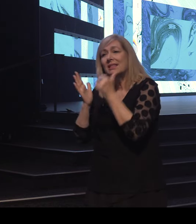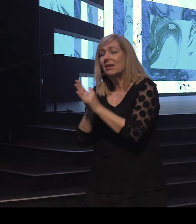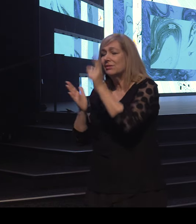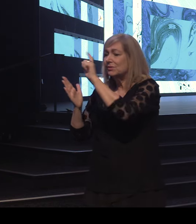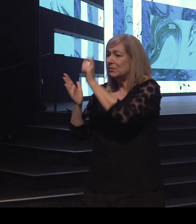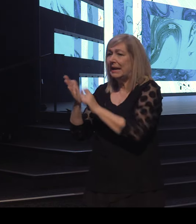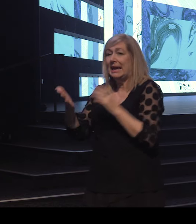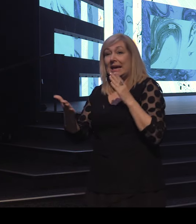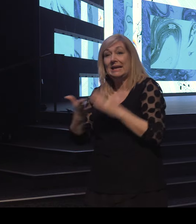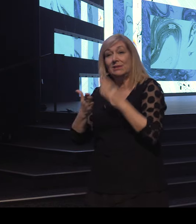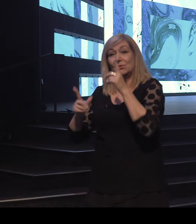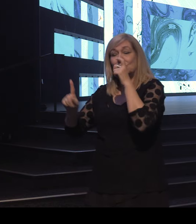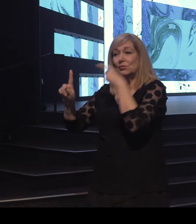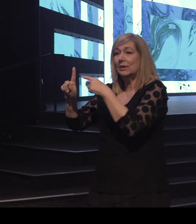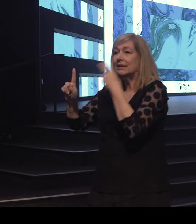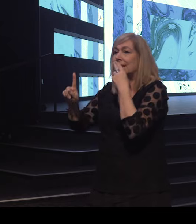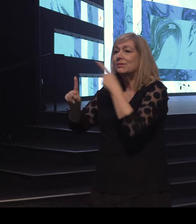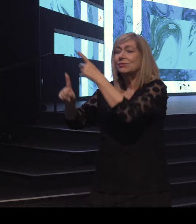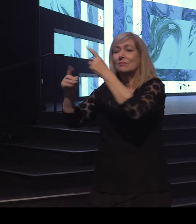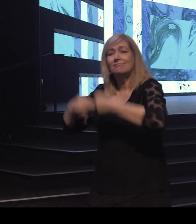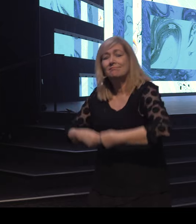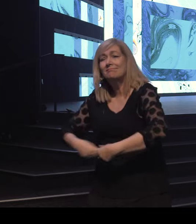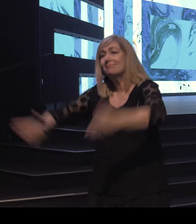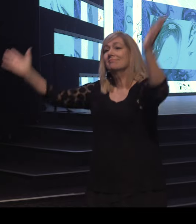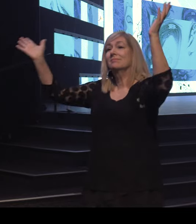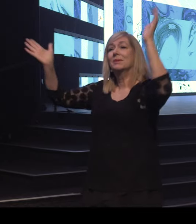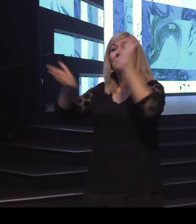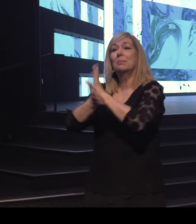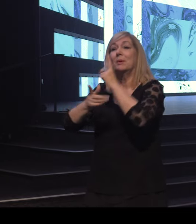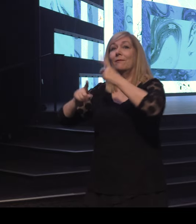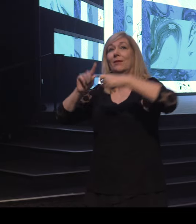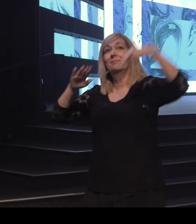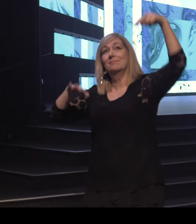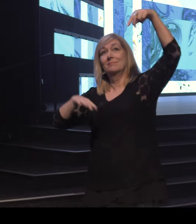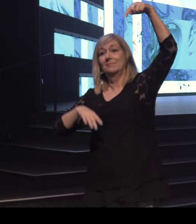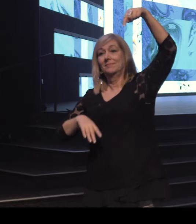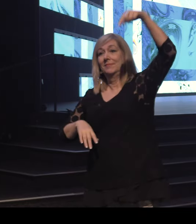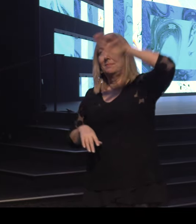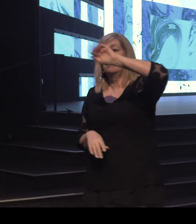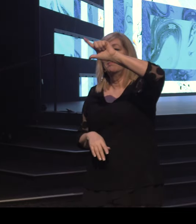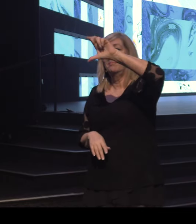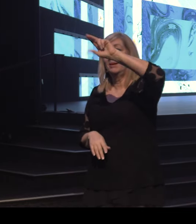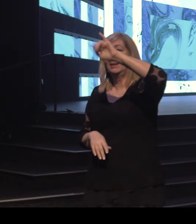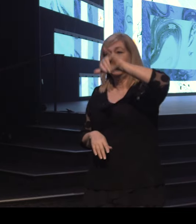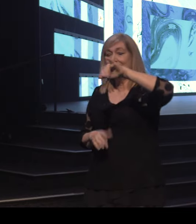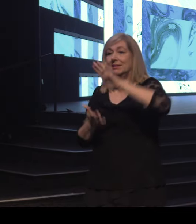protest against Hitler and she threw it out from the balcony.